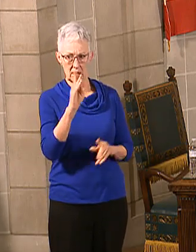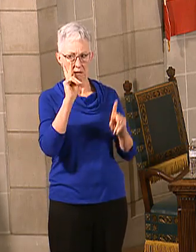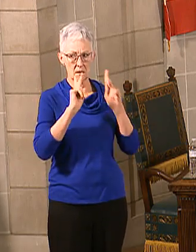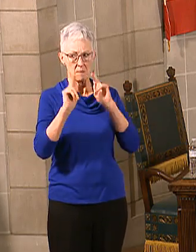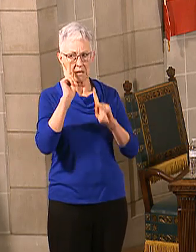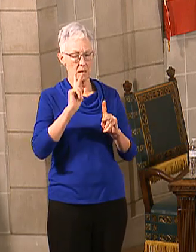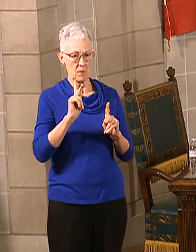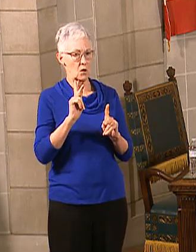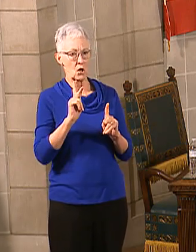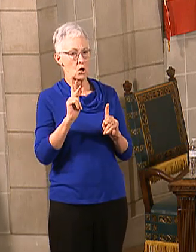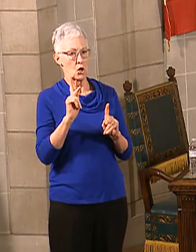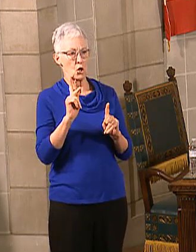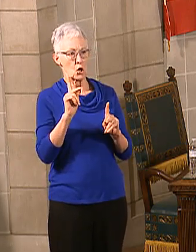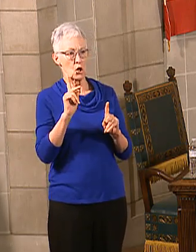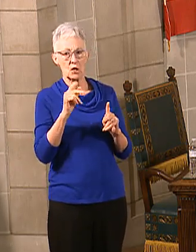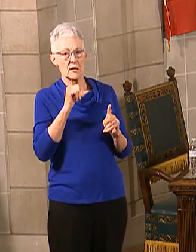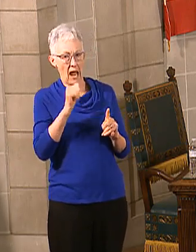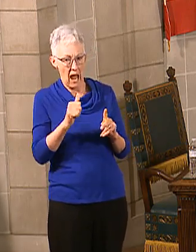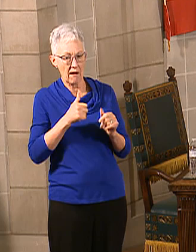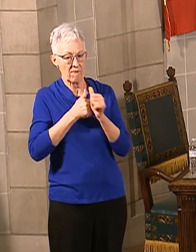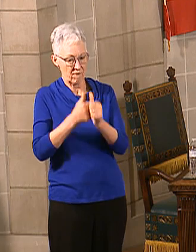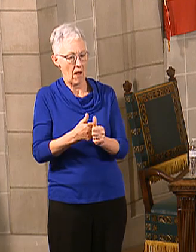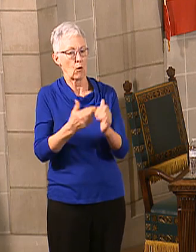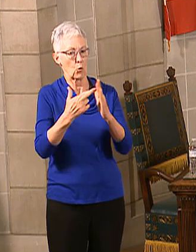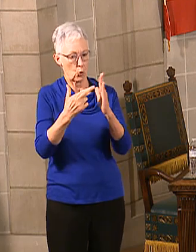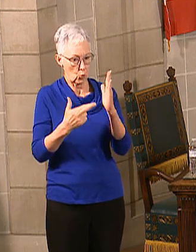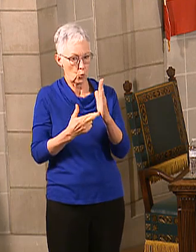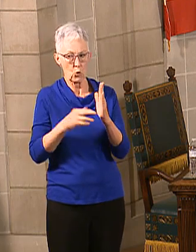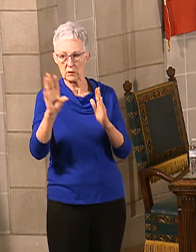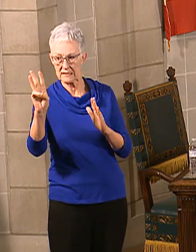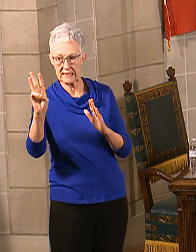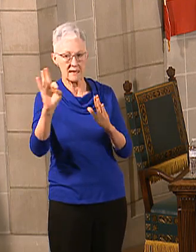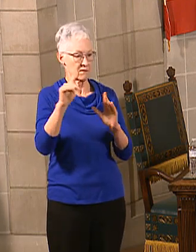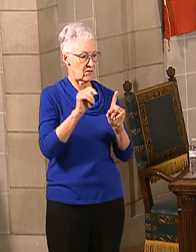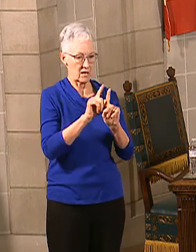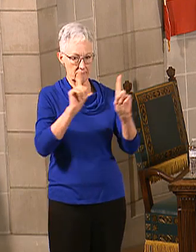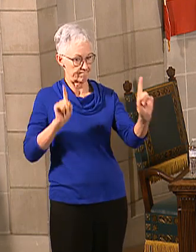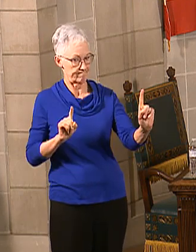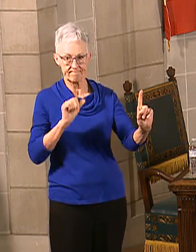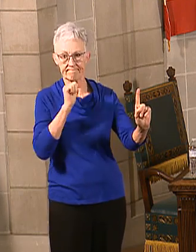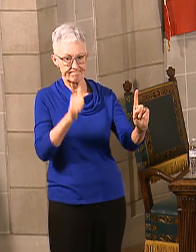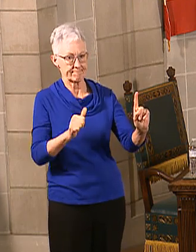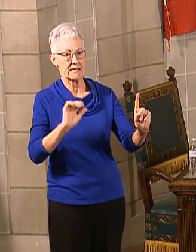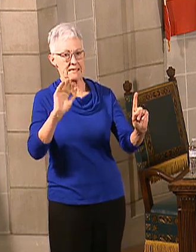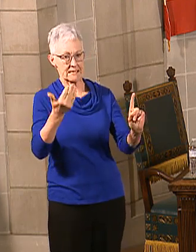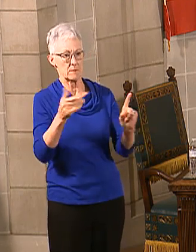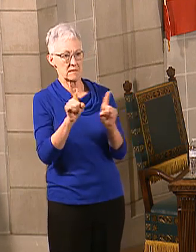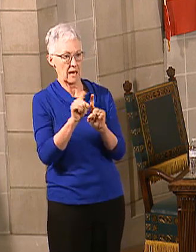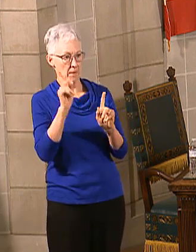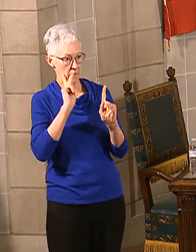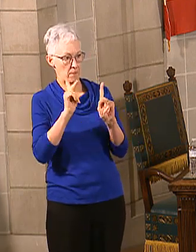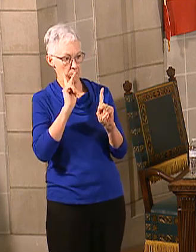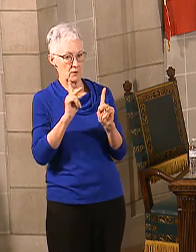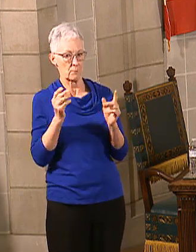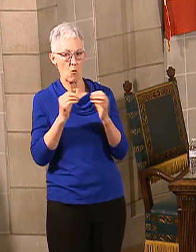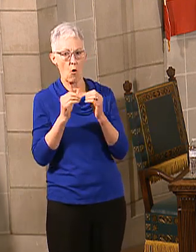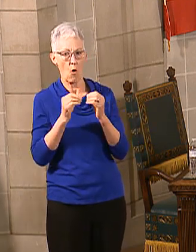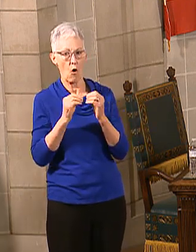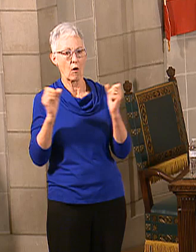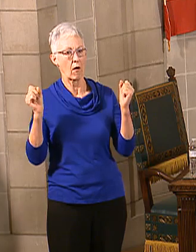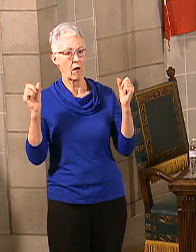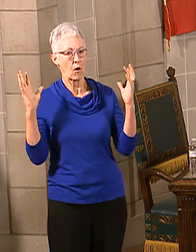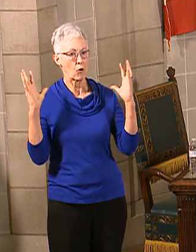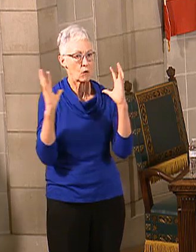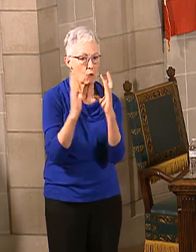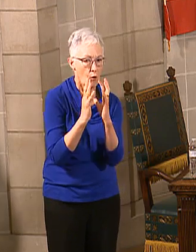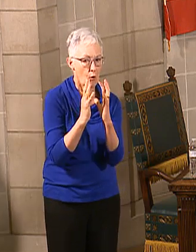We need to do better than that. We need to make sure that we are absolutely on top of this so that we slow the spread of the virus. We can see what happens in other